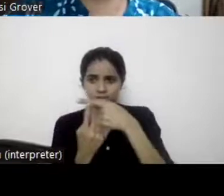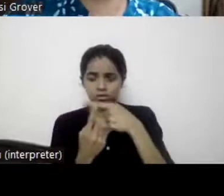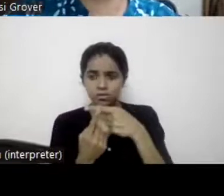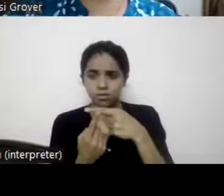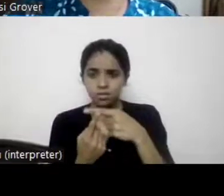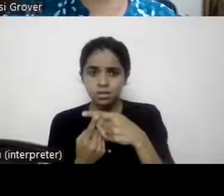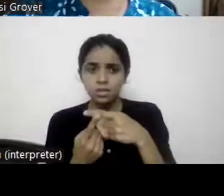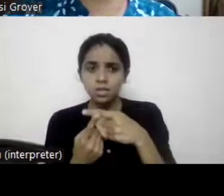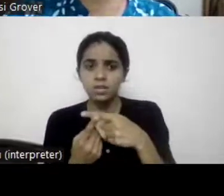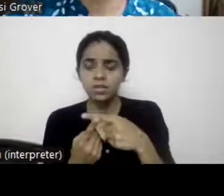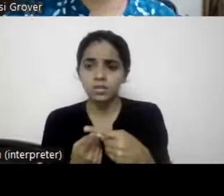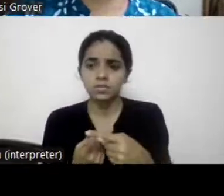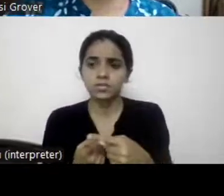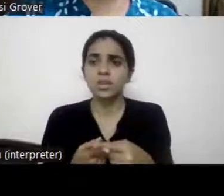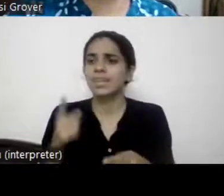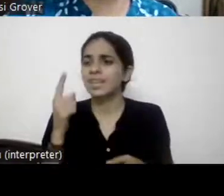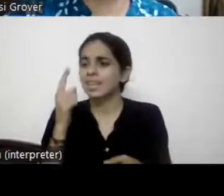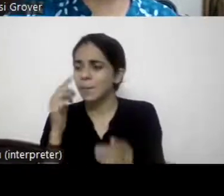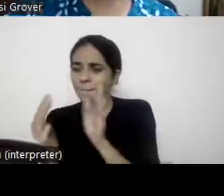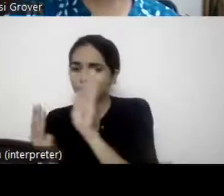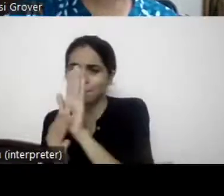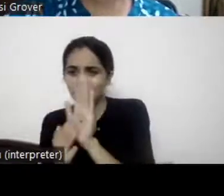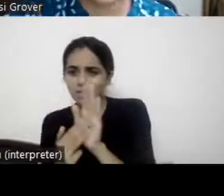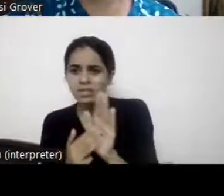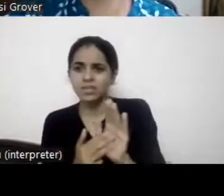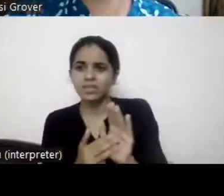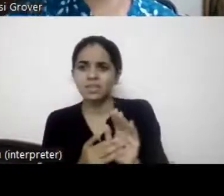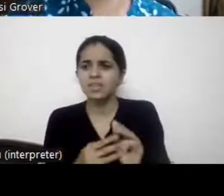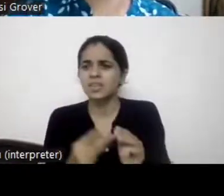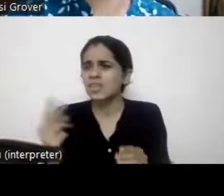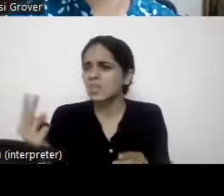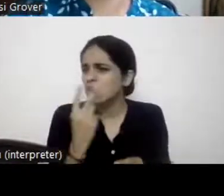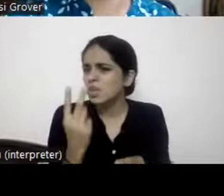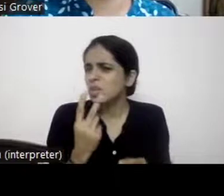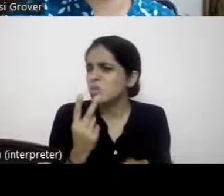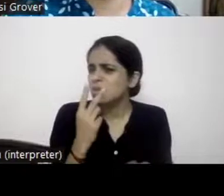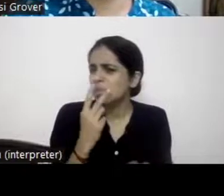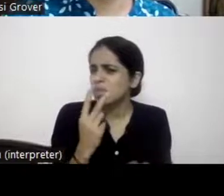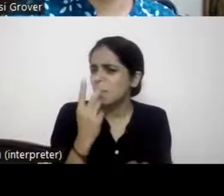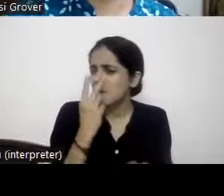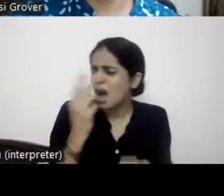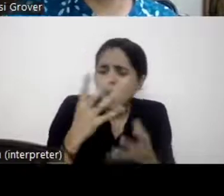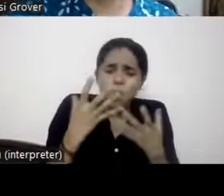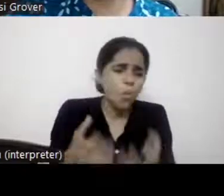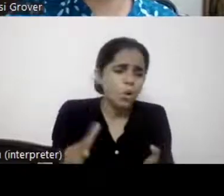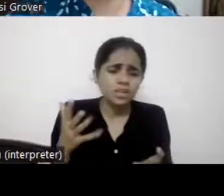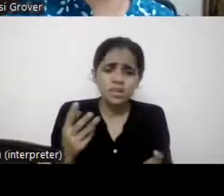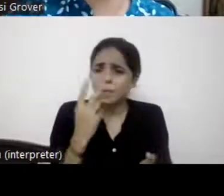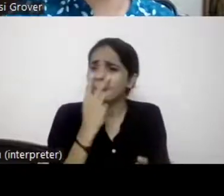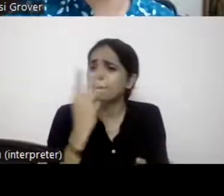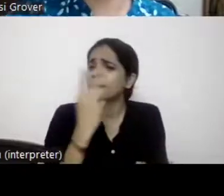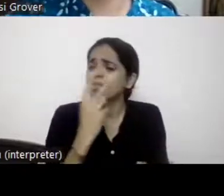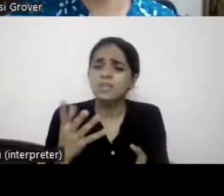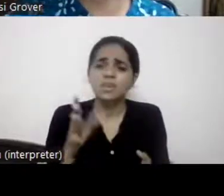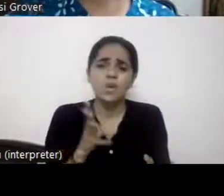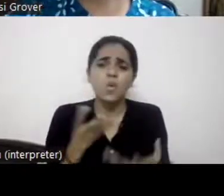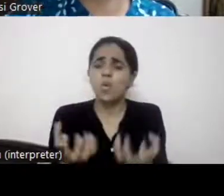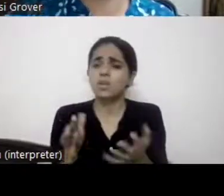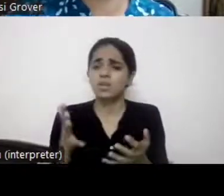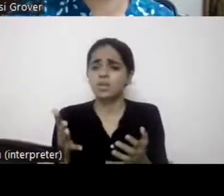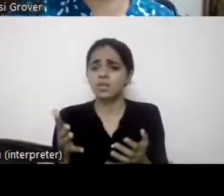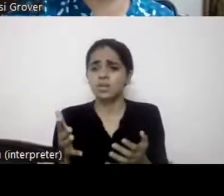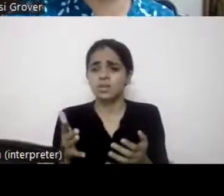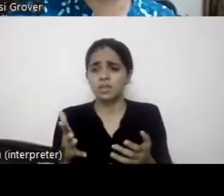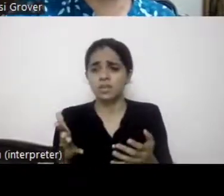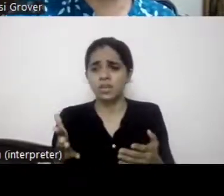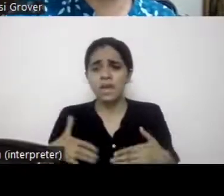Sangeeta, played by Madhuri Dixit, she says that she doesn't want this eyesight and she doesn't want to get cured because she's happy the